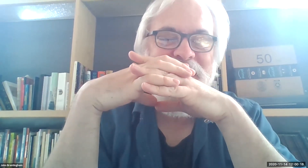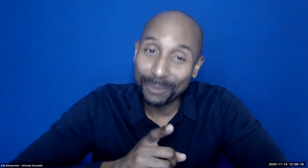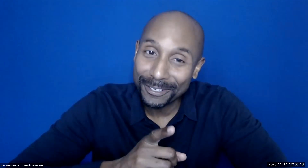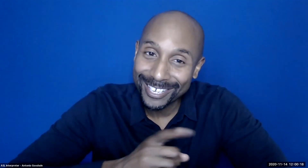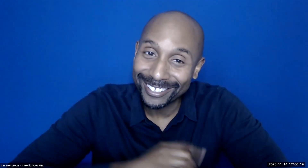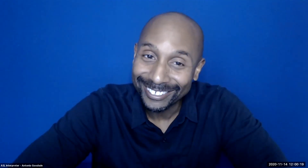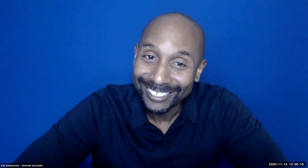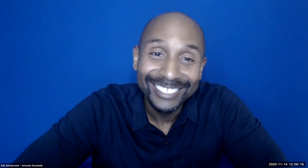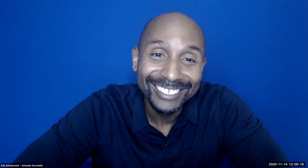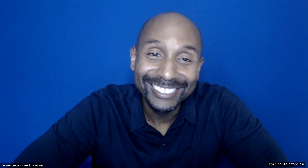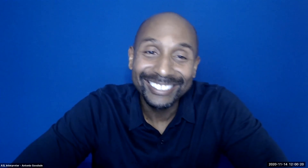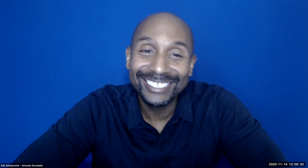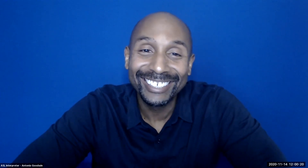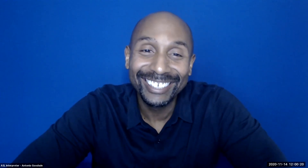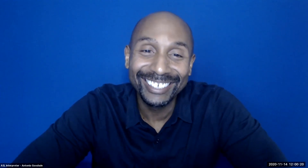That's well said.